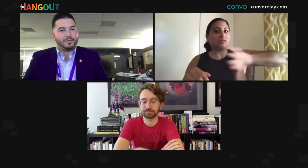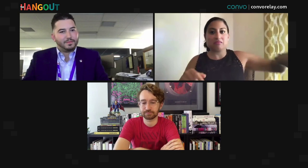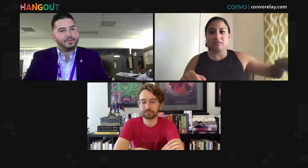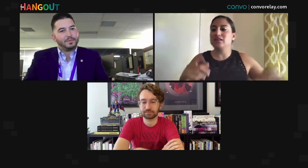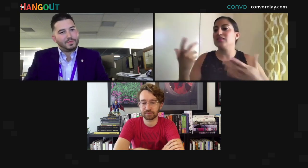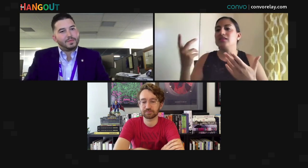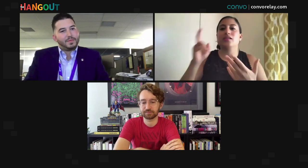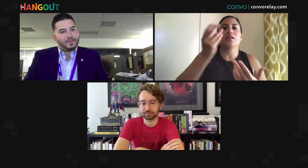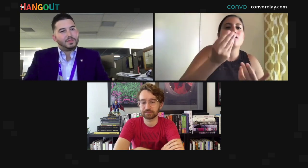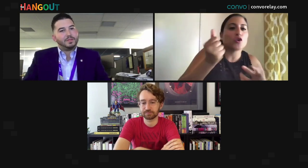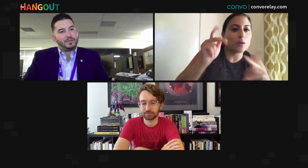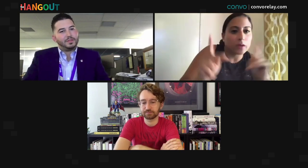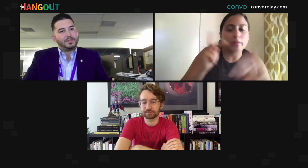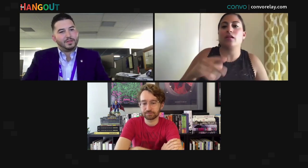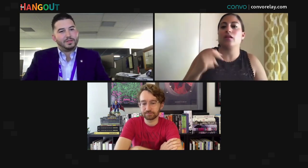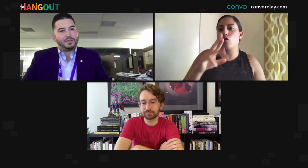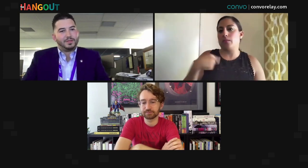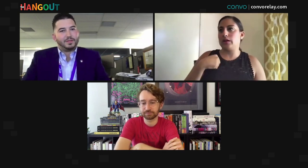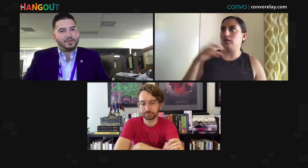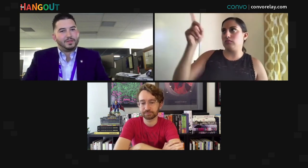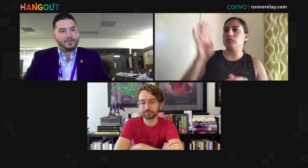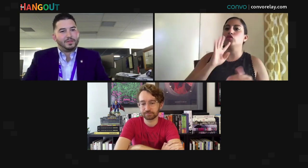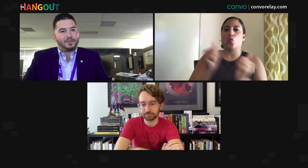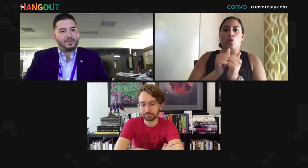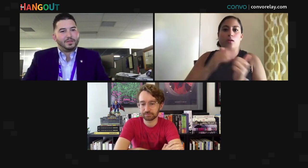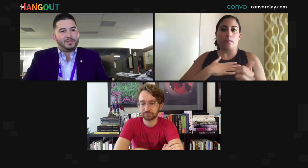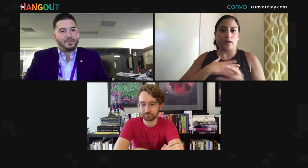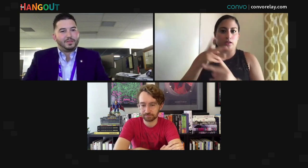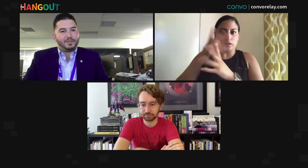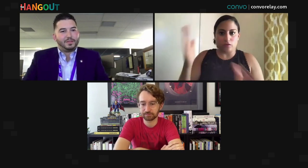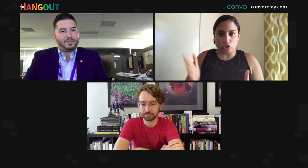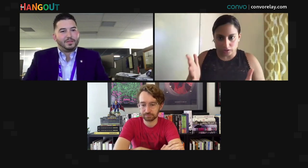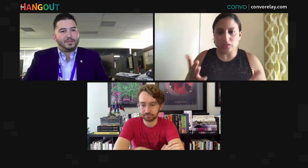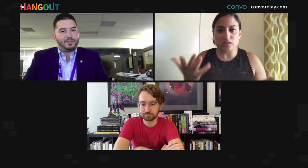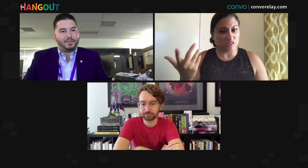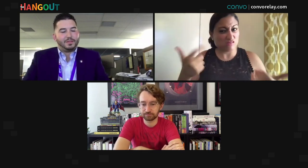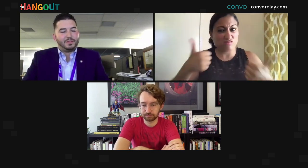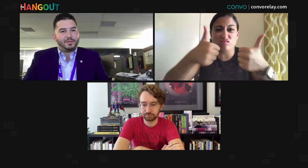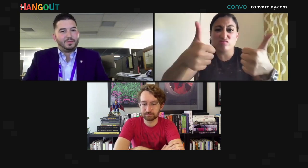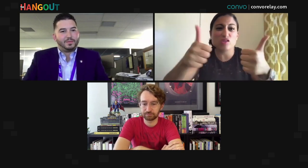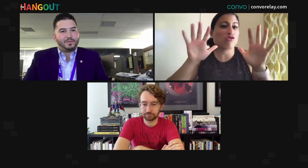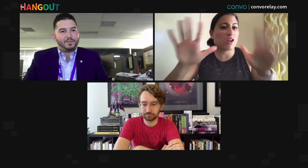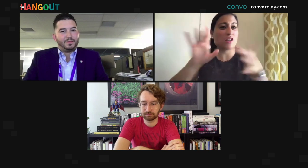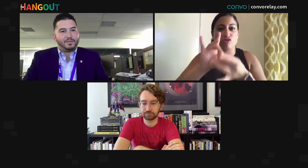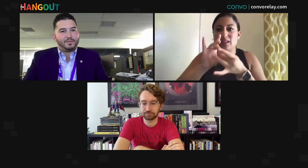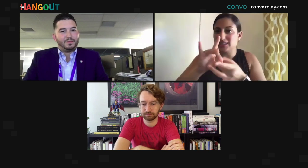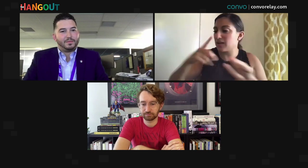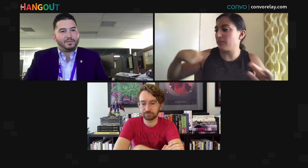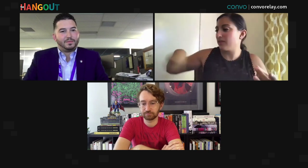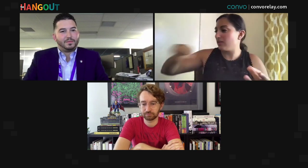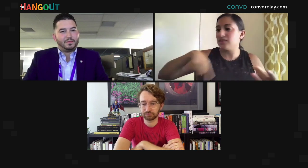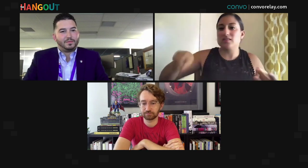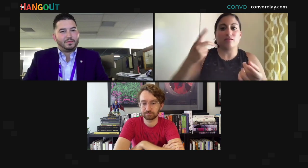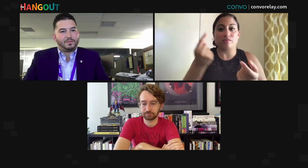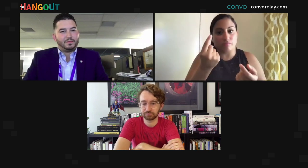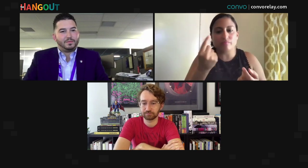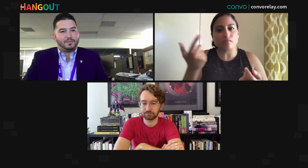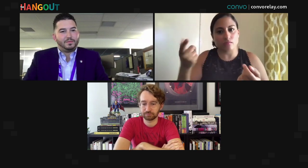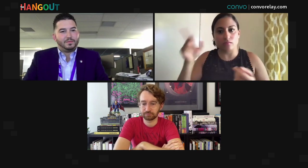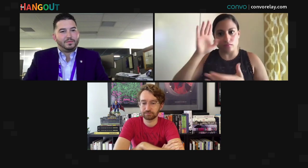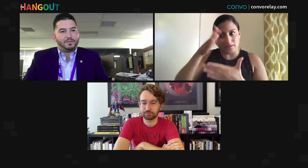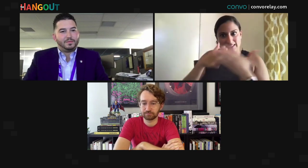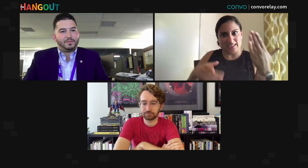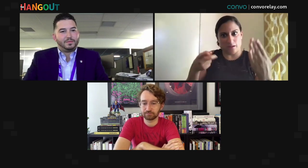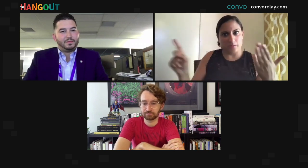definitely better to get an interpreter. But if you're just meeting together with a couple people, or if I'm talking with my supervisor,